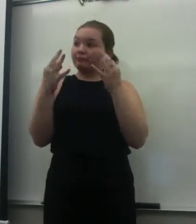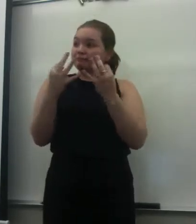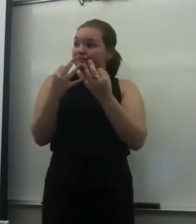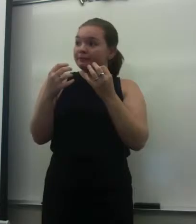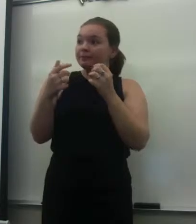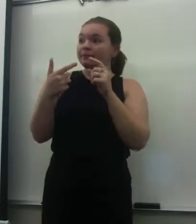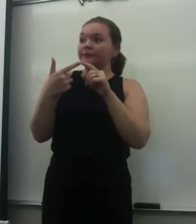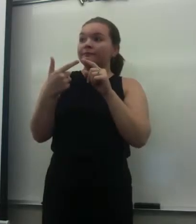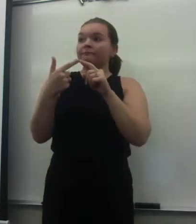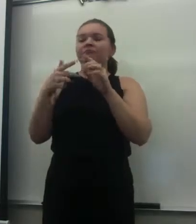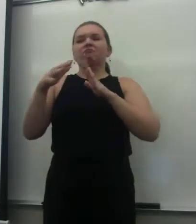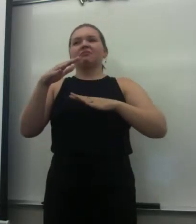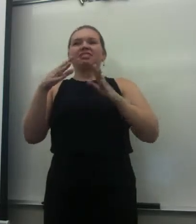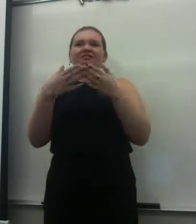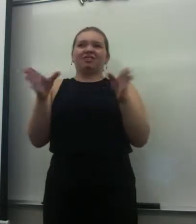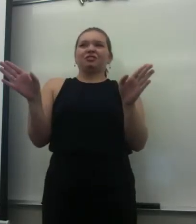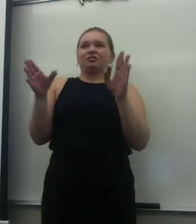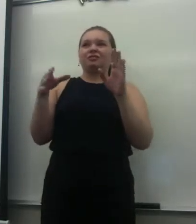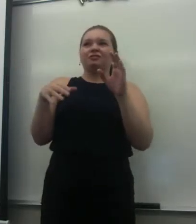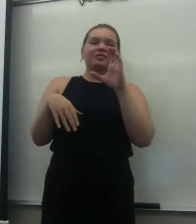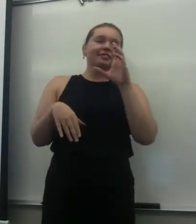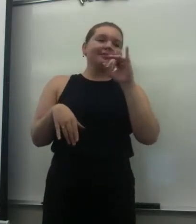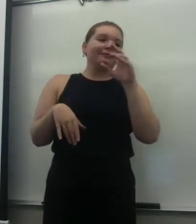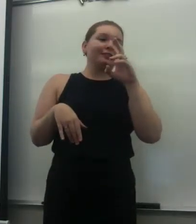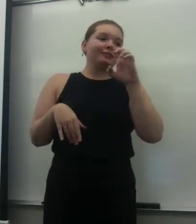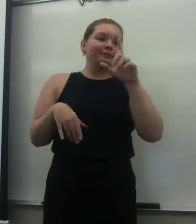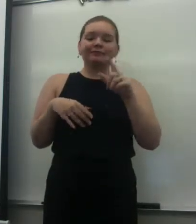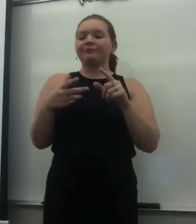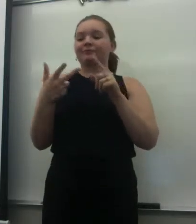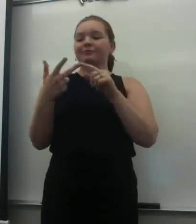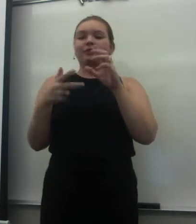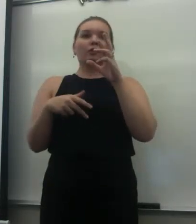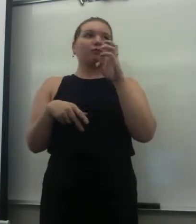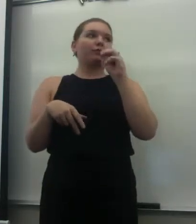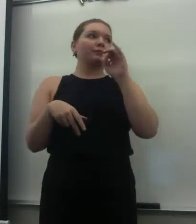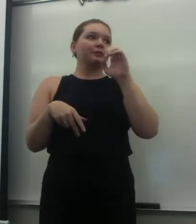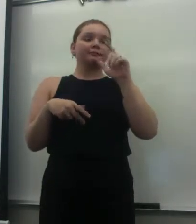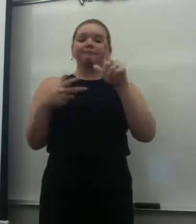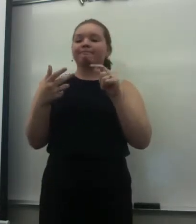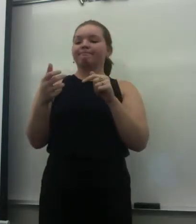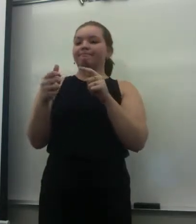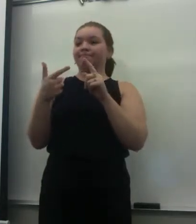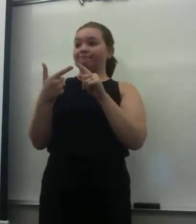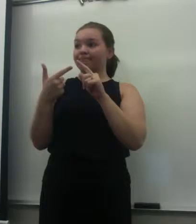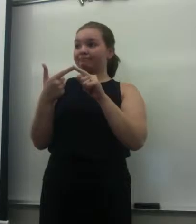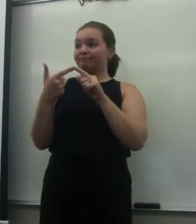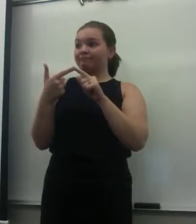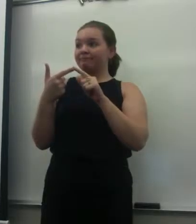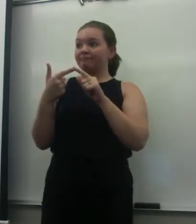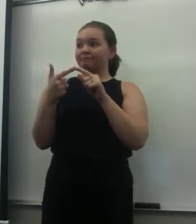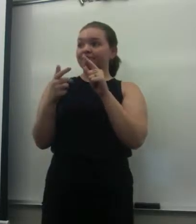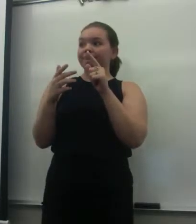civil, and criminal, as well as attorney and client conferences,